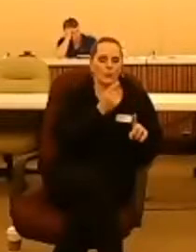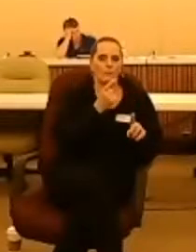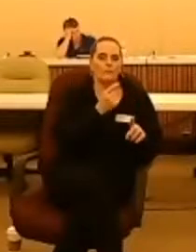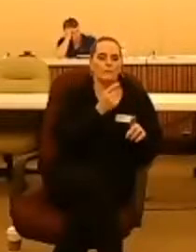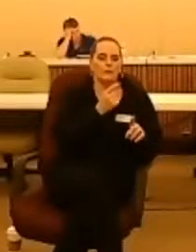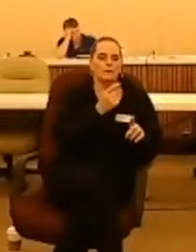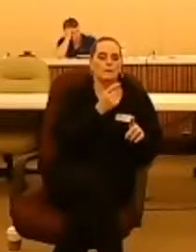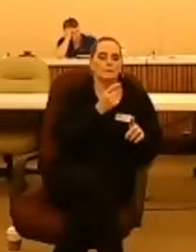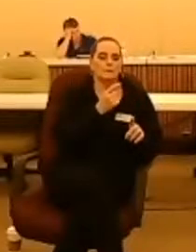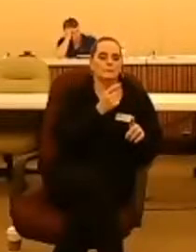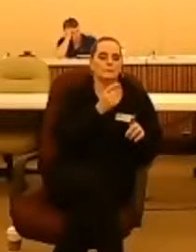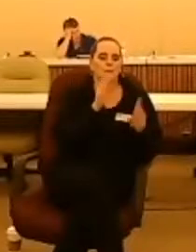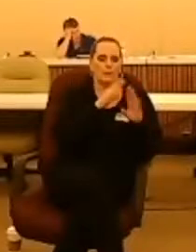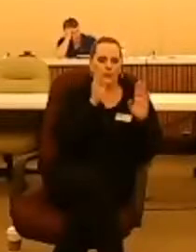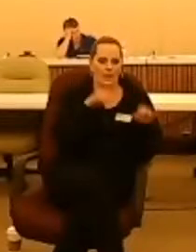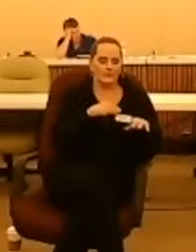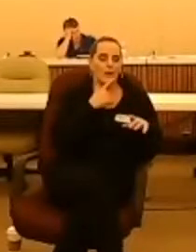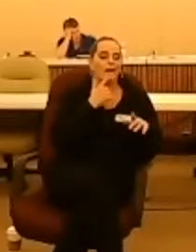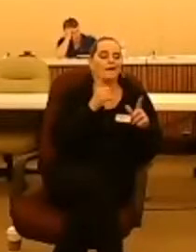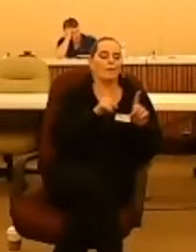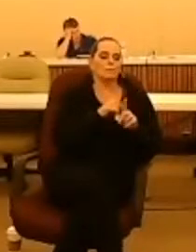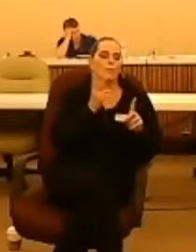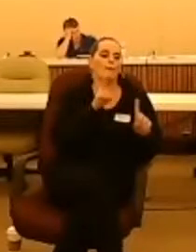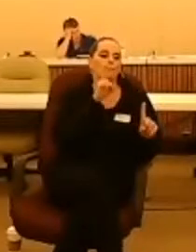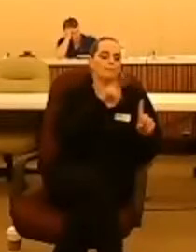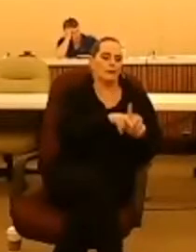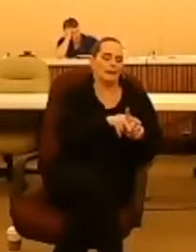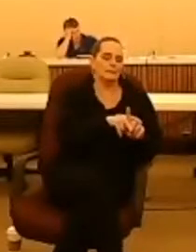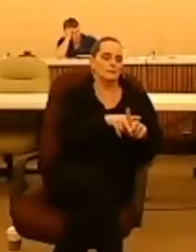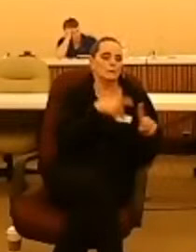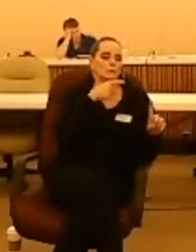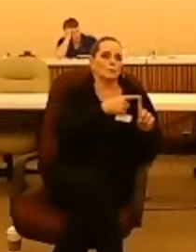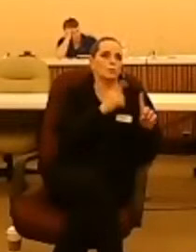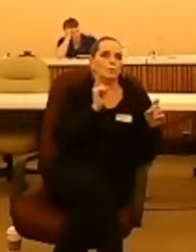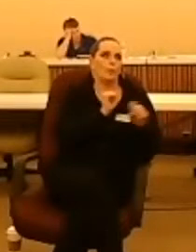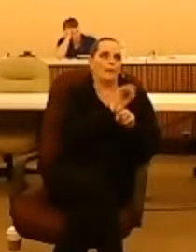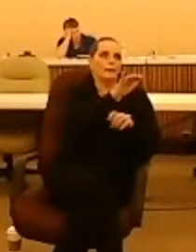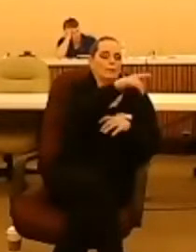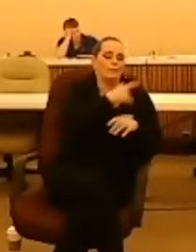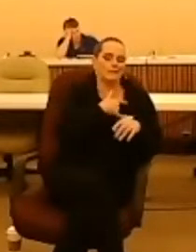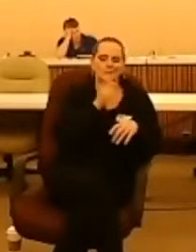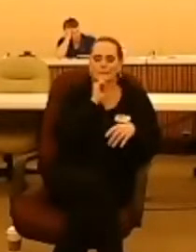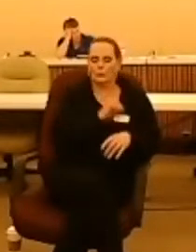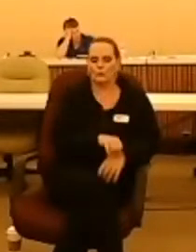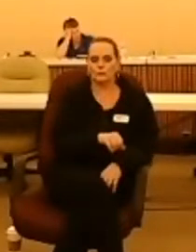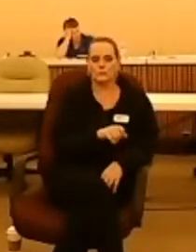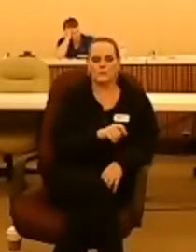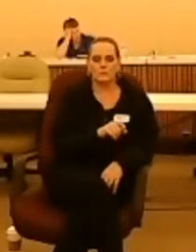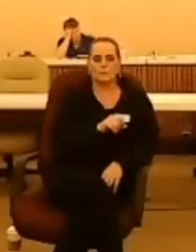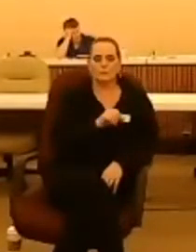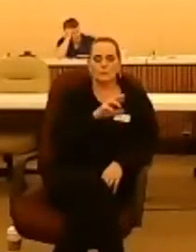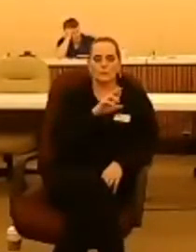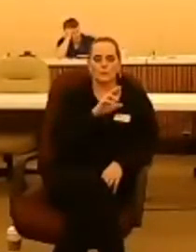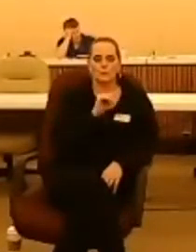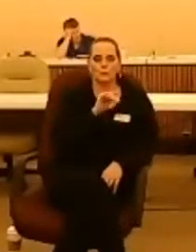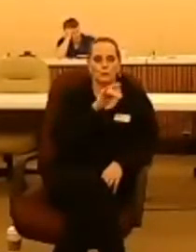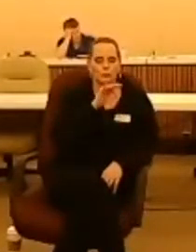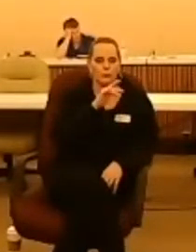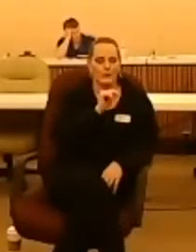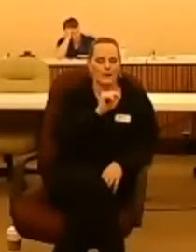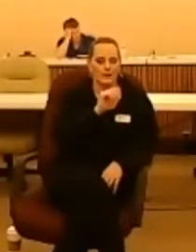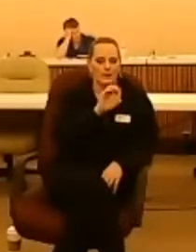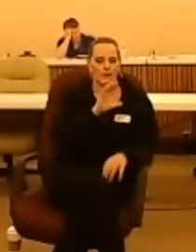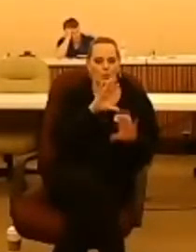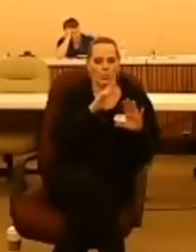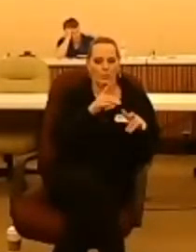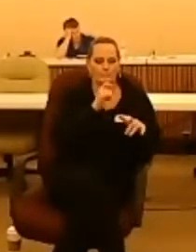the lodge, and they were also applied to the Hill, which is the old racket club. I don't know if they applied that number or